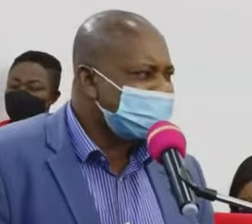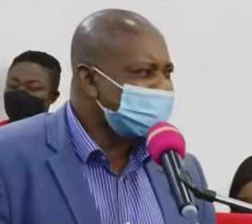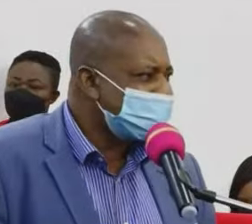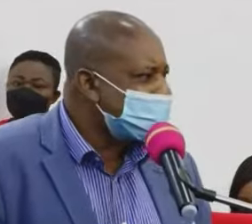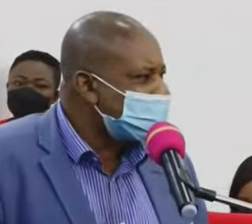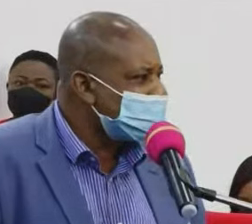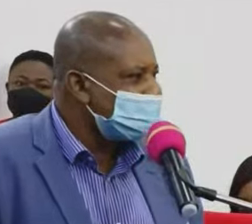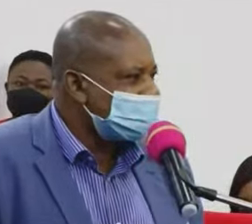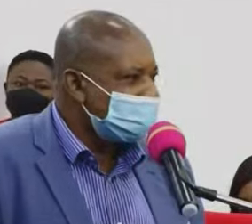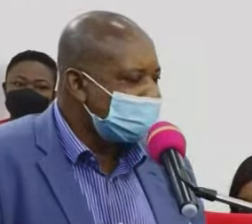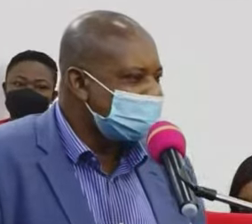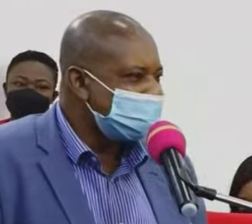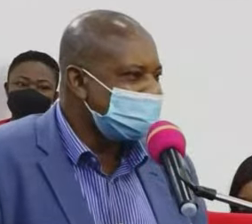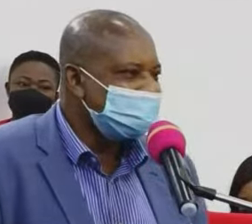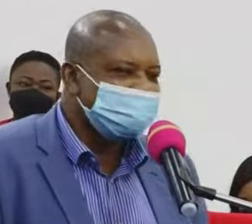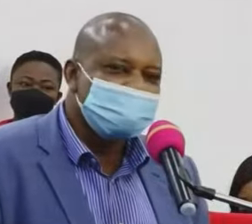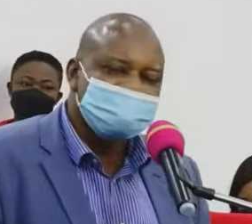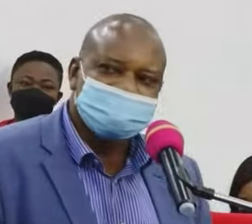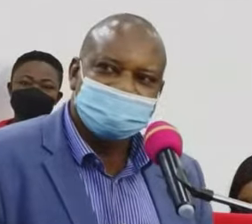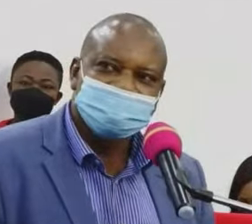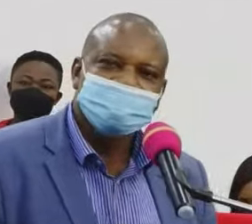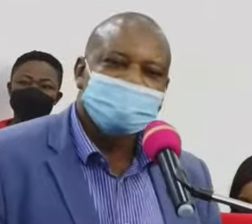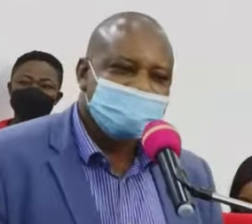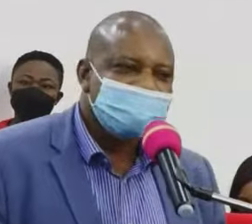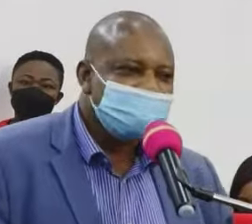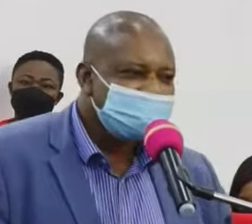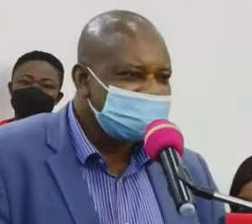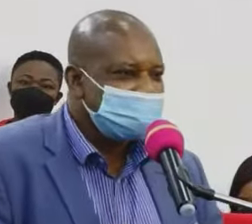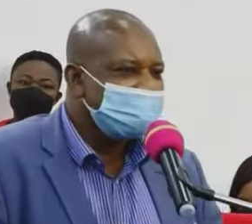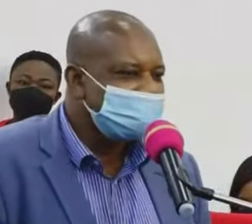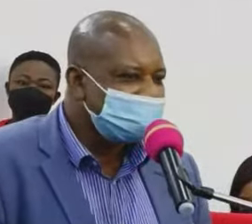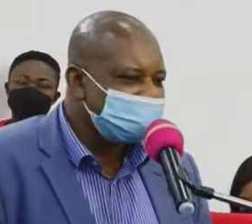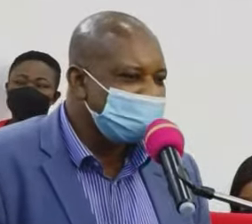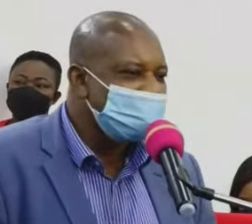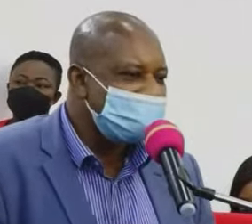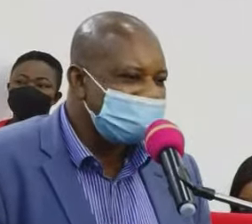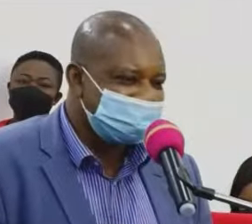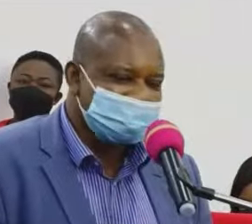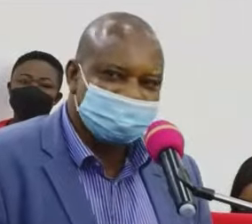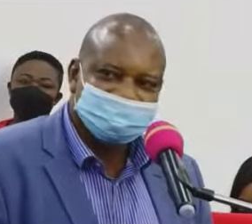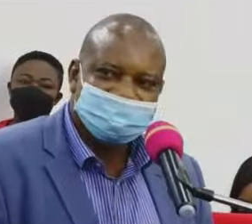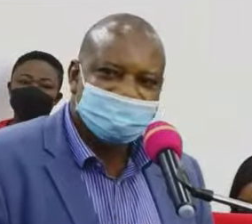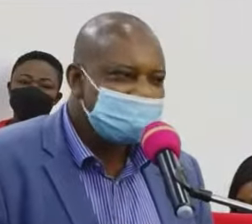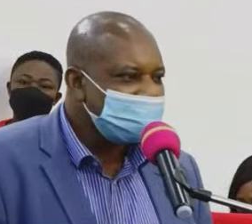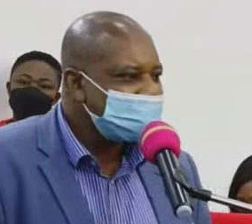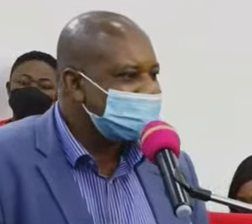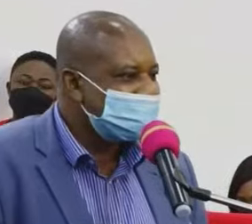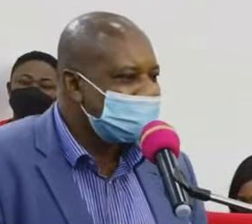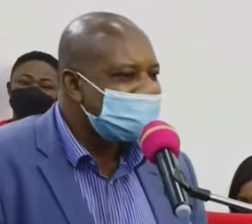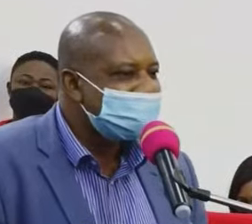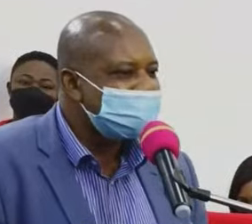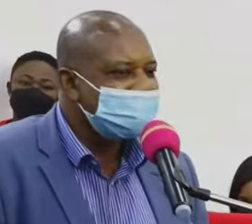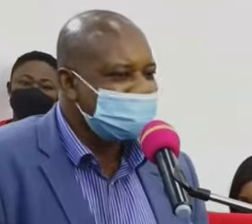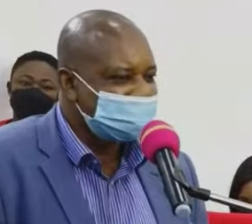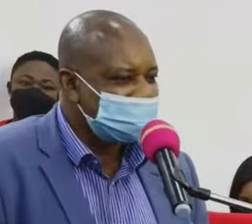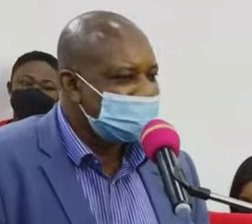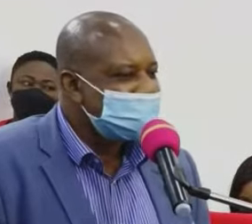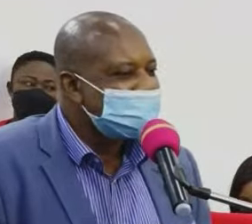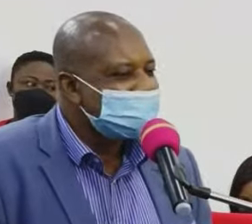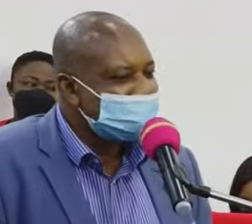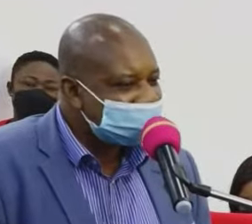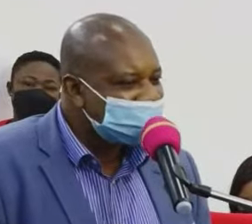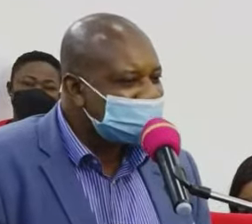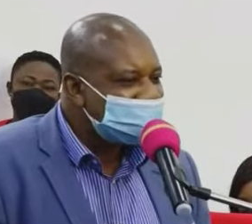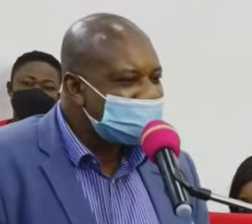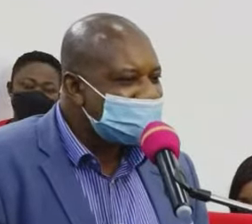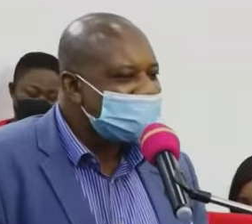it was presented before the Parliamentary Select Committee, and there were stakeholders who raised this, and it was clearly addressed.